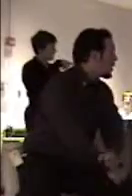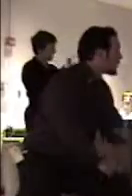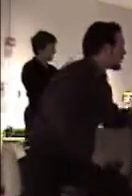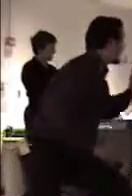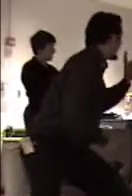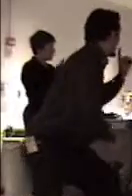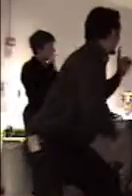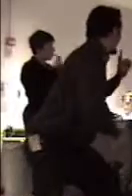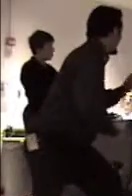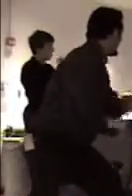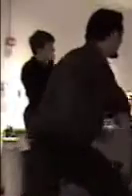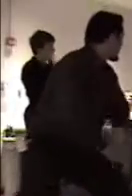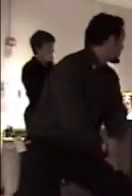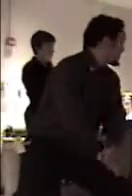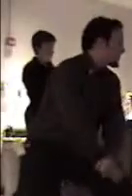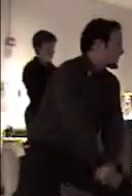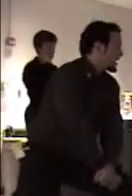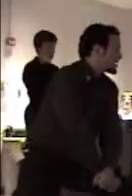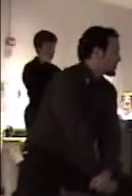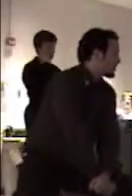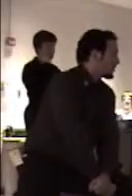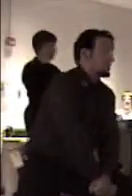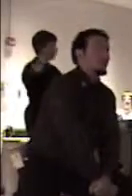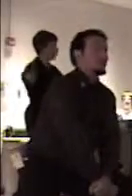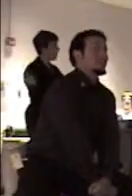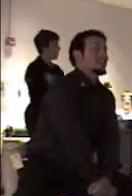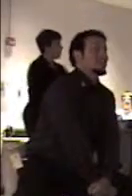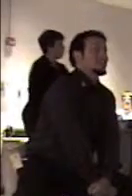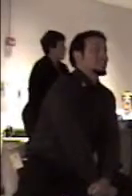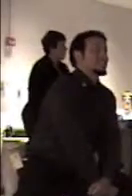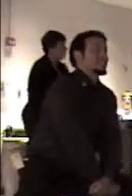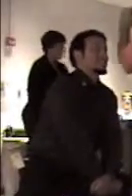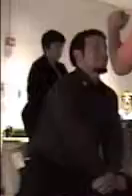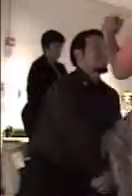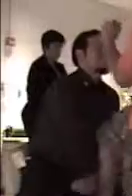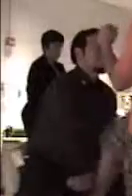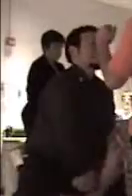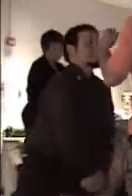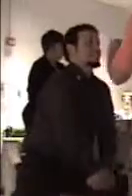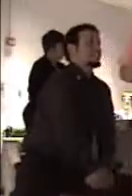throw both of your arms in defense of your groin.